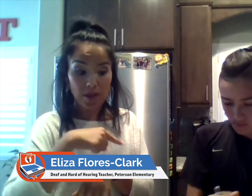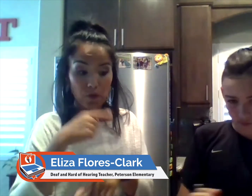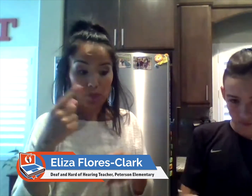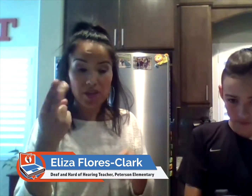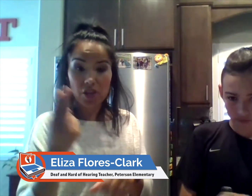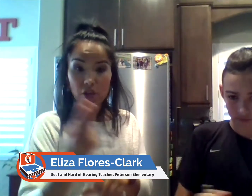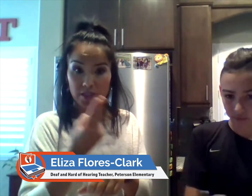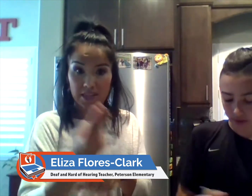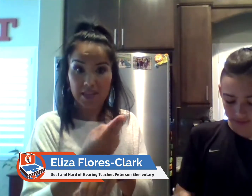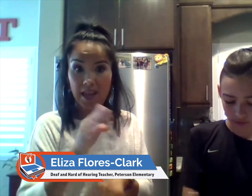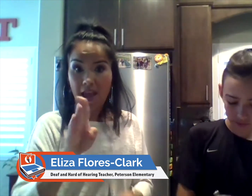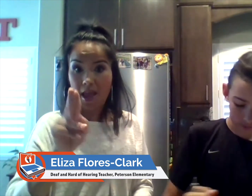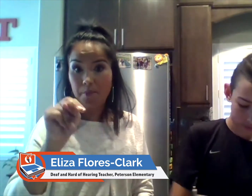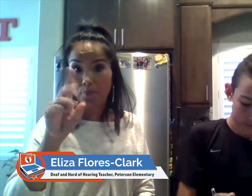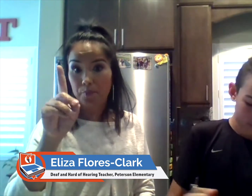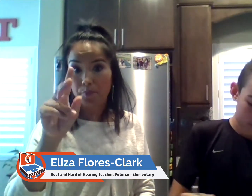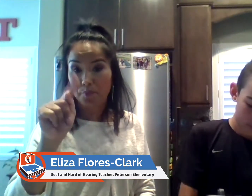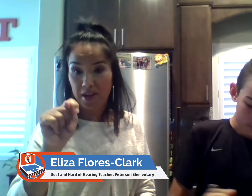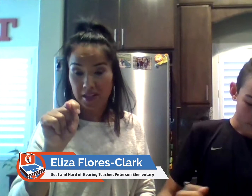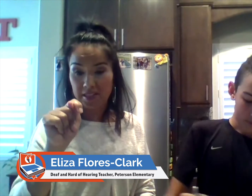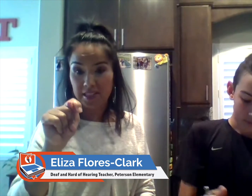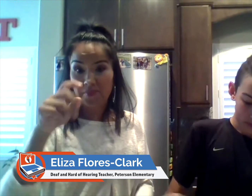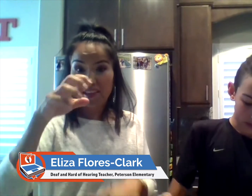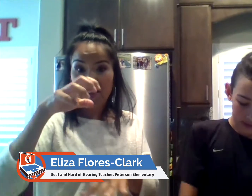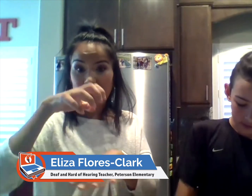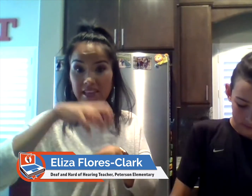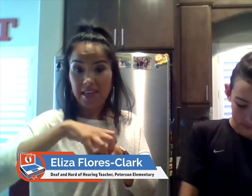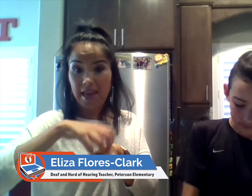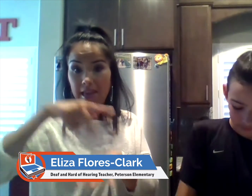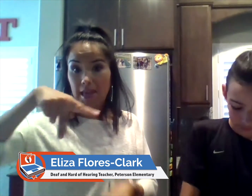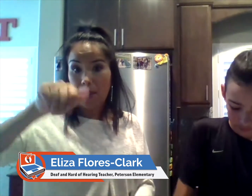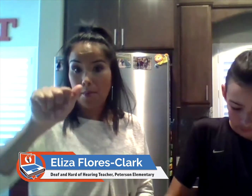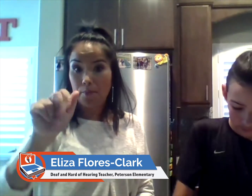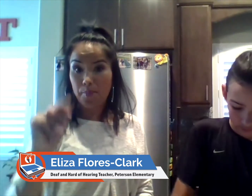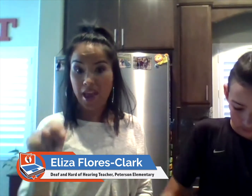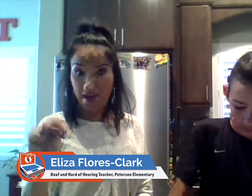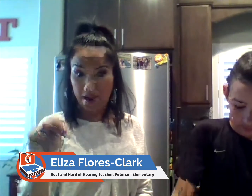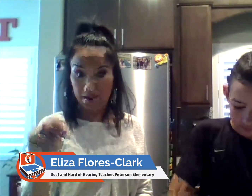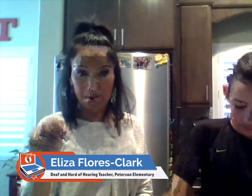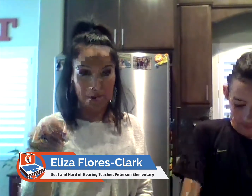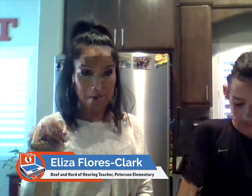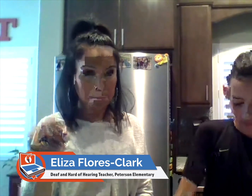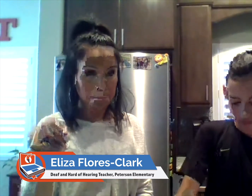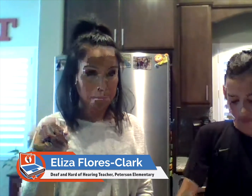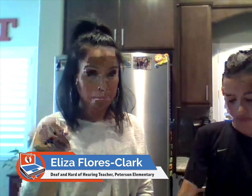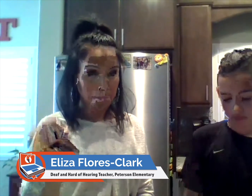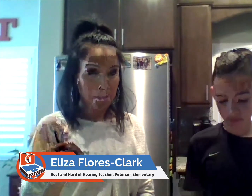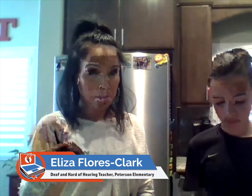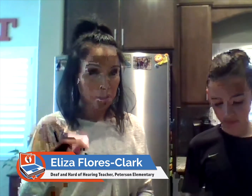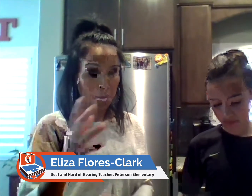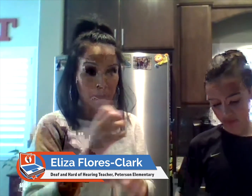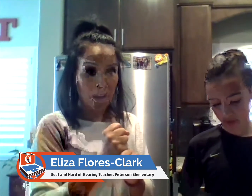be using a Bundt cake pan. So we've got